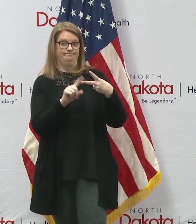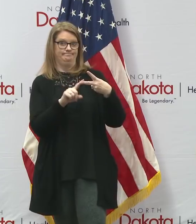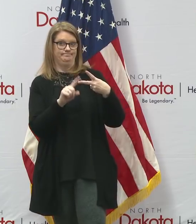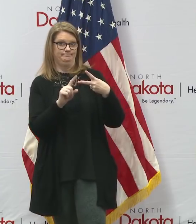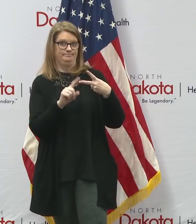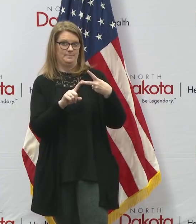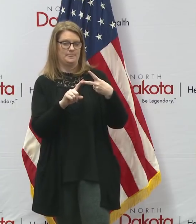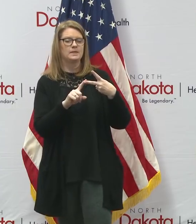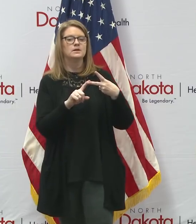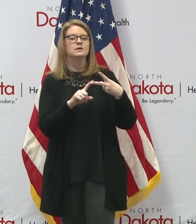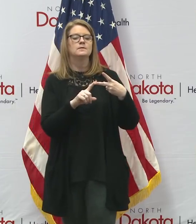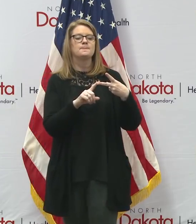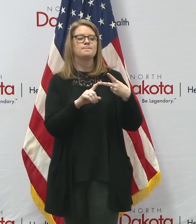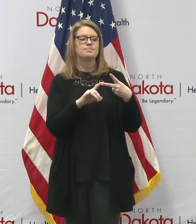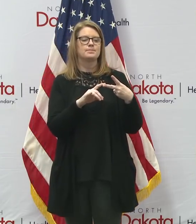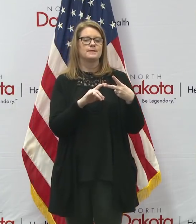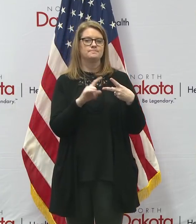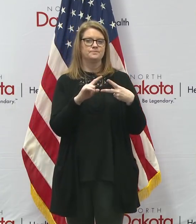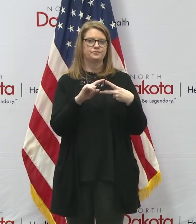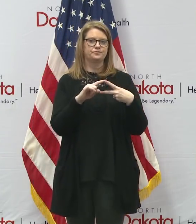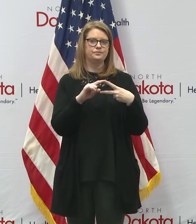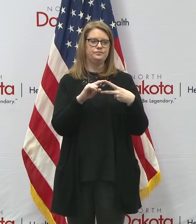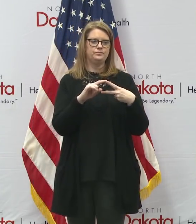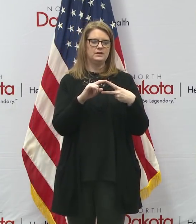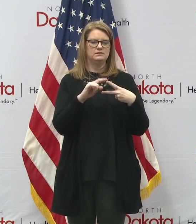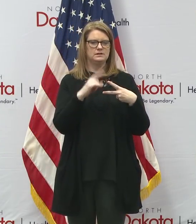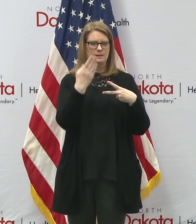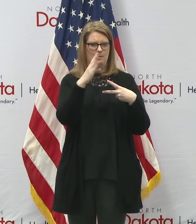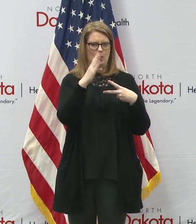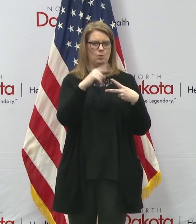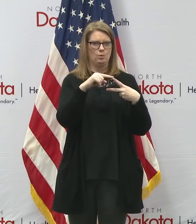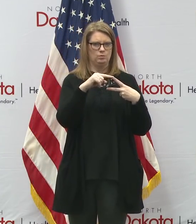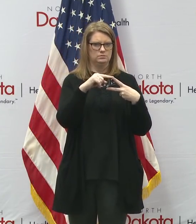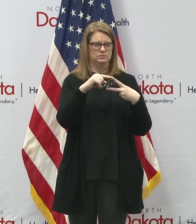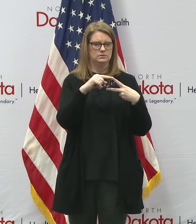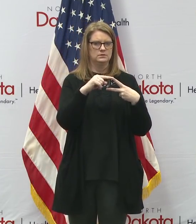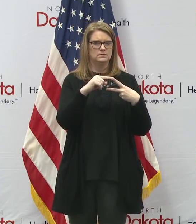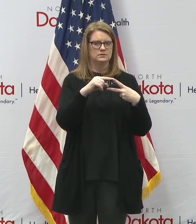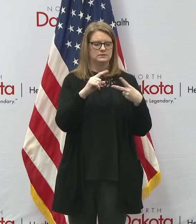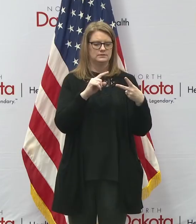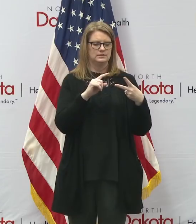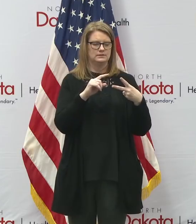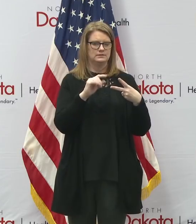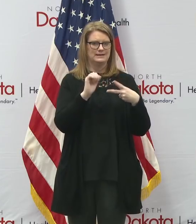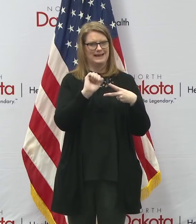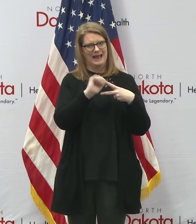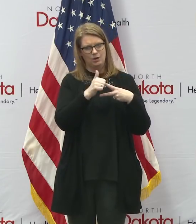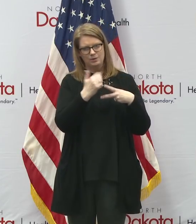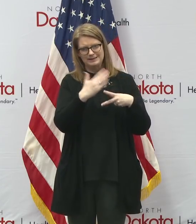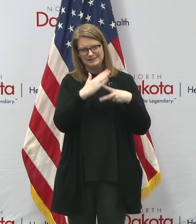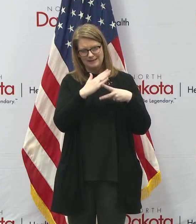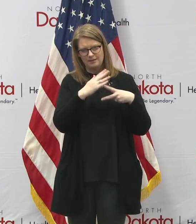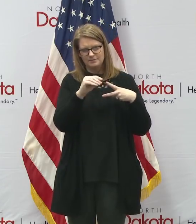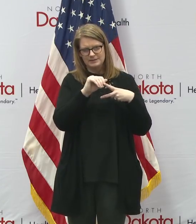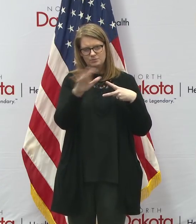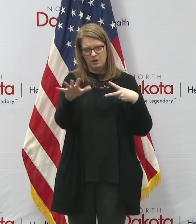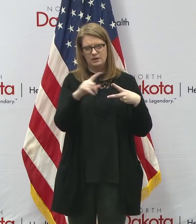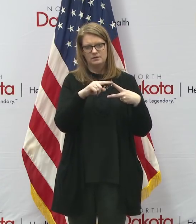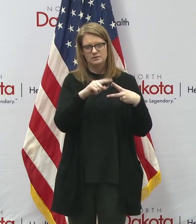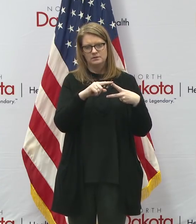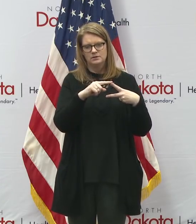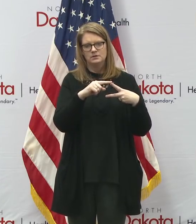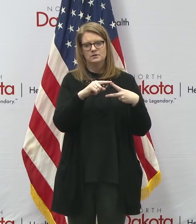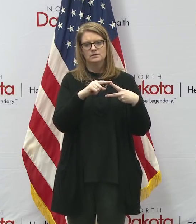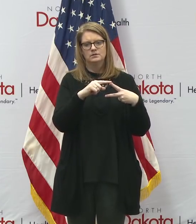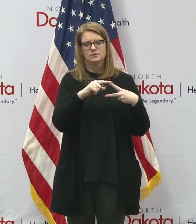flattening the curve we've talked about, so I've just talked about the blue portion of this, which is how do we stop the spread? That's through both